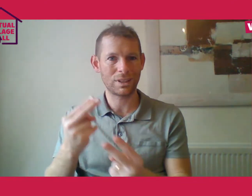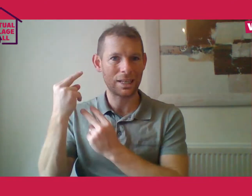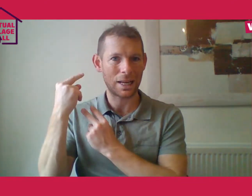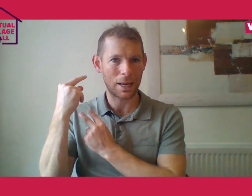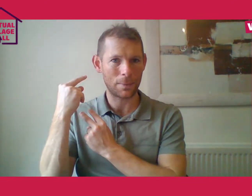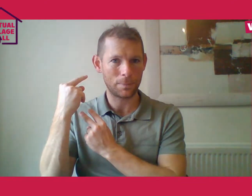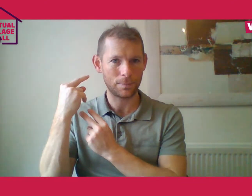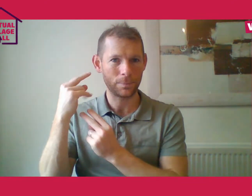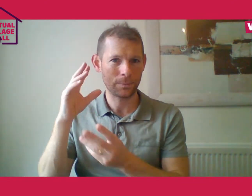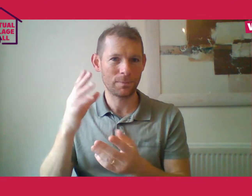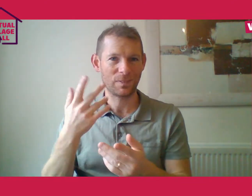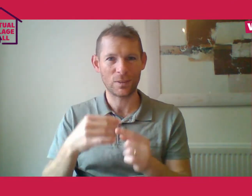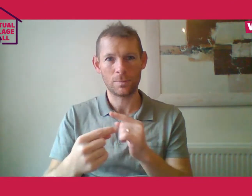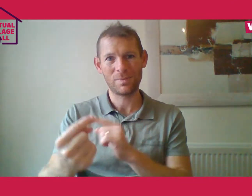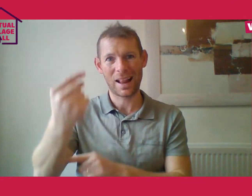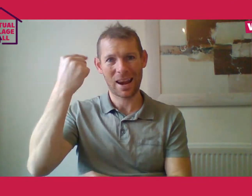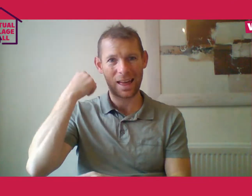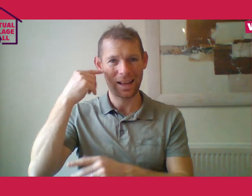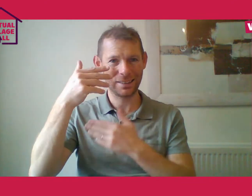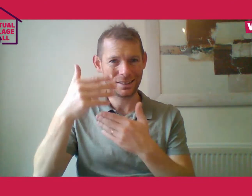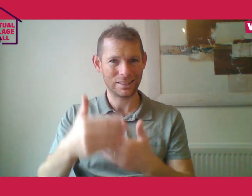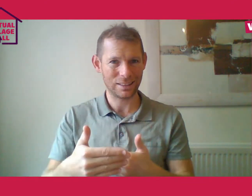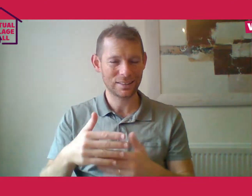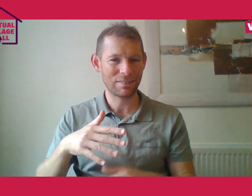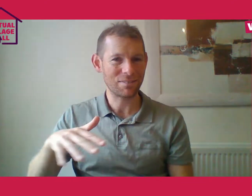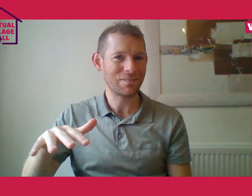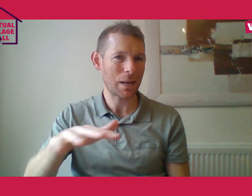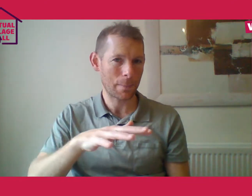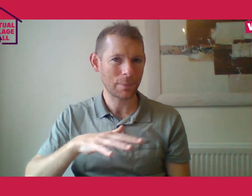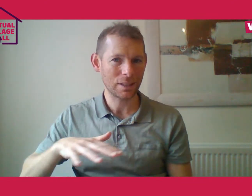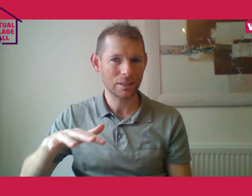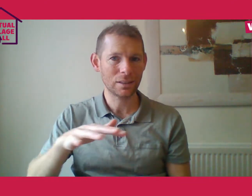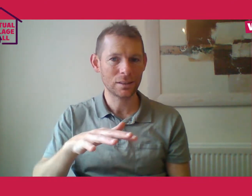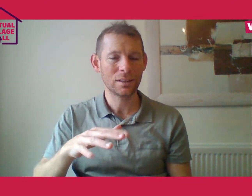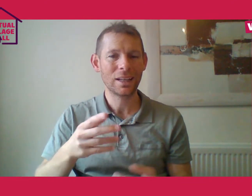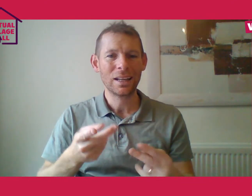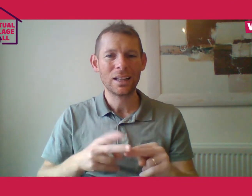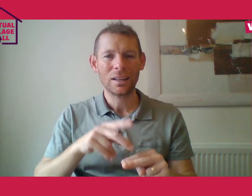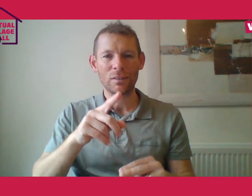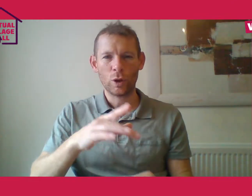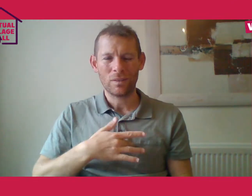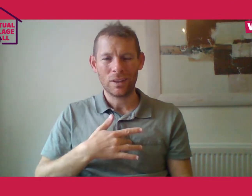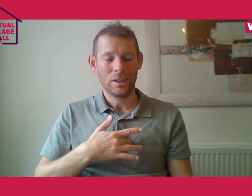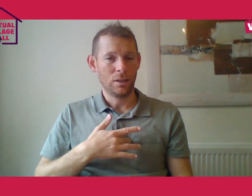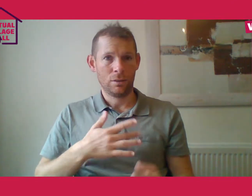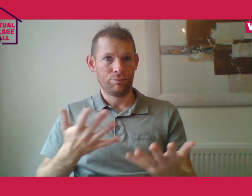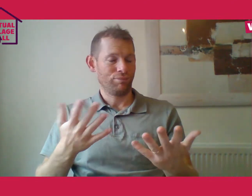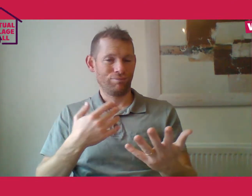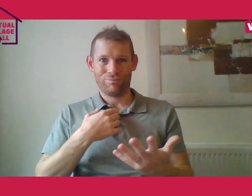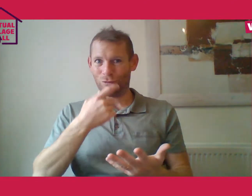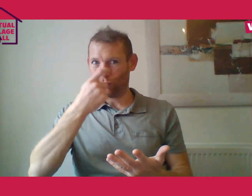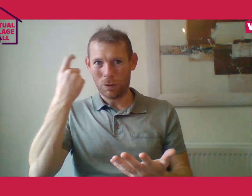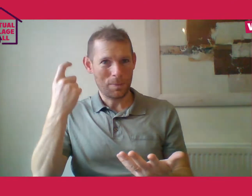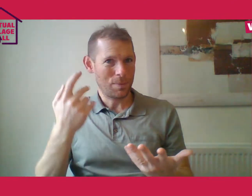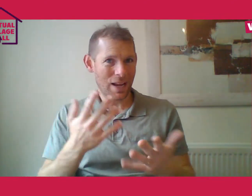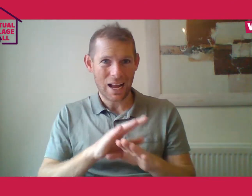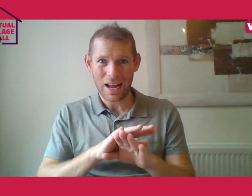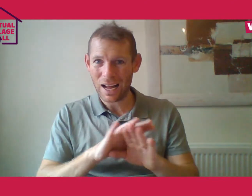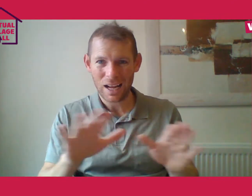So let's just do a little bit of a recap from the last session. We learned family